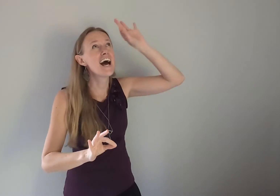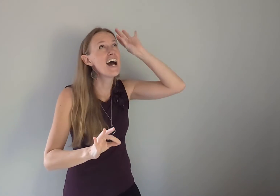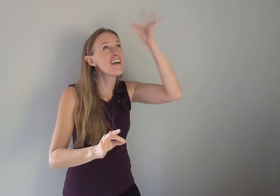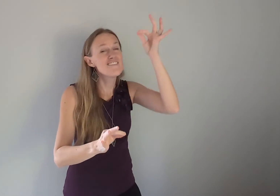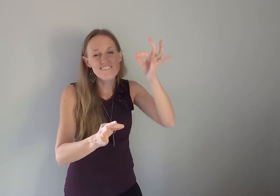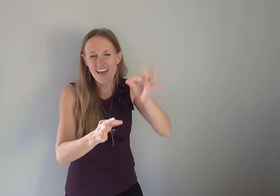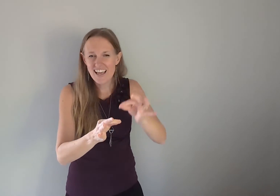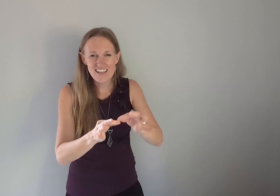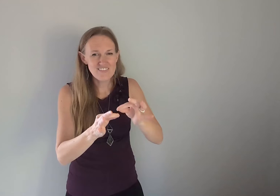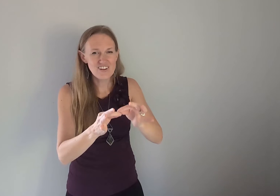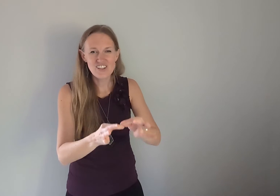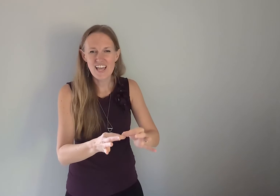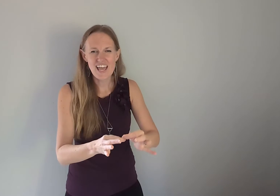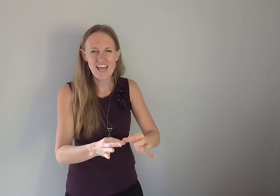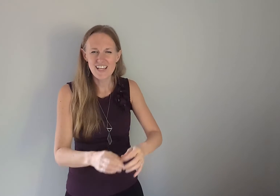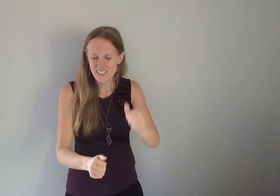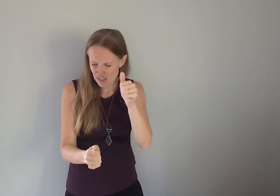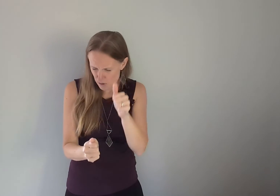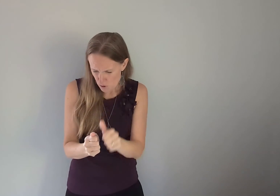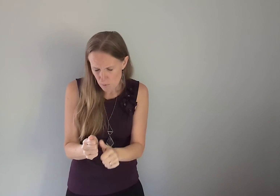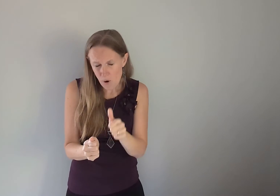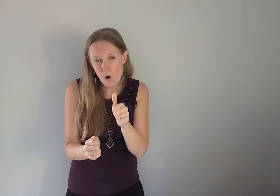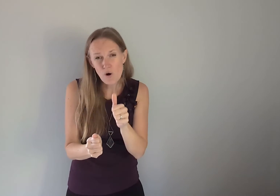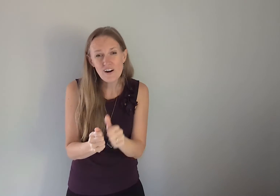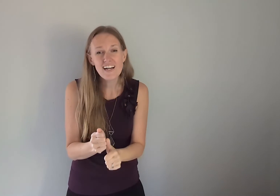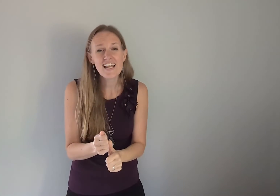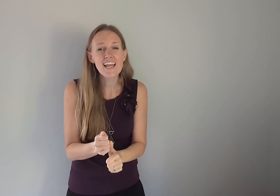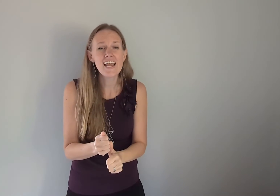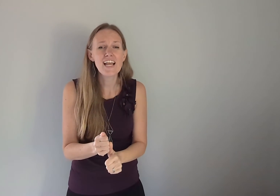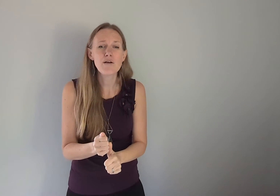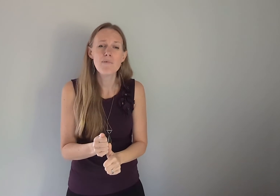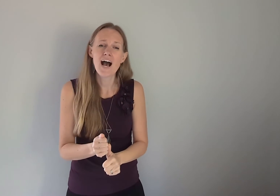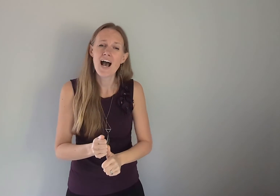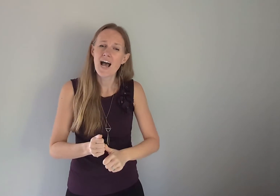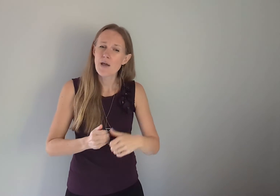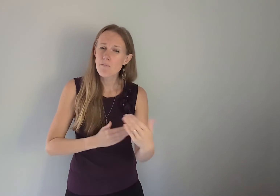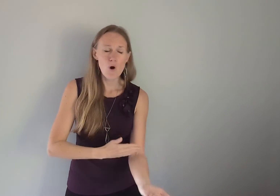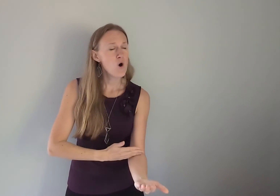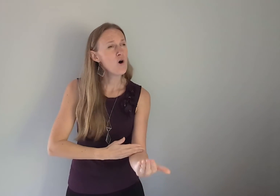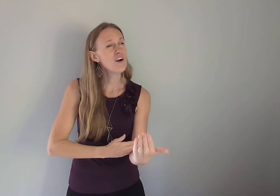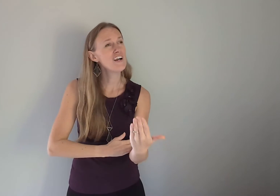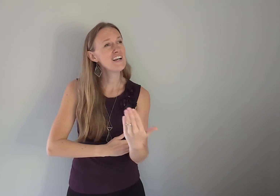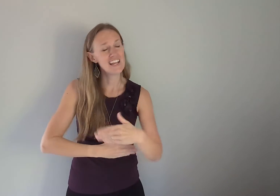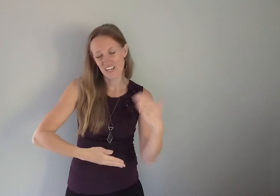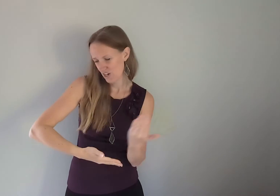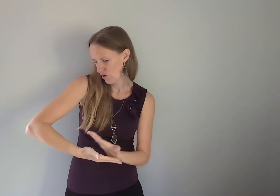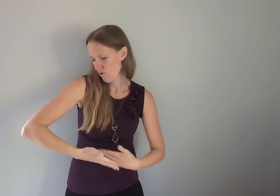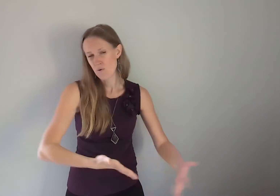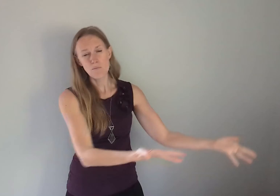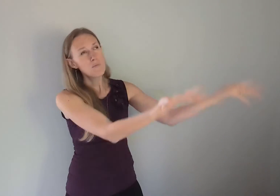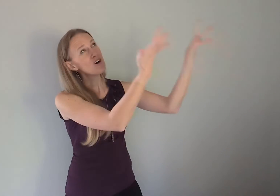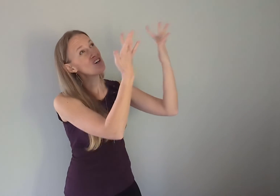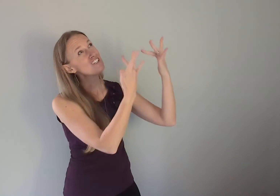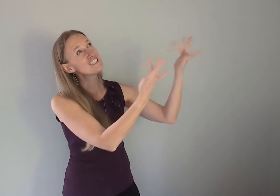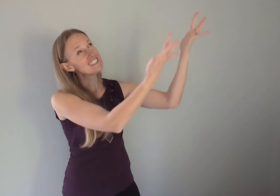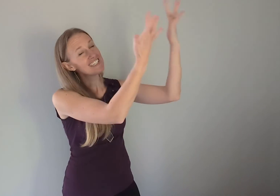thy faithfulness. Morning by morning, new mercies